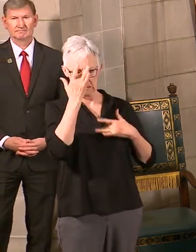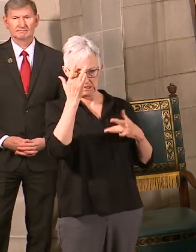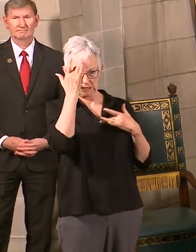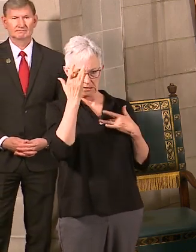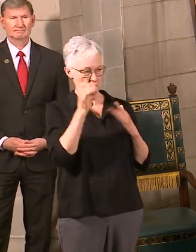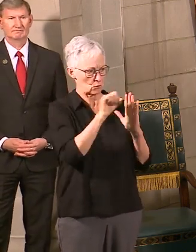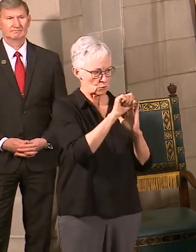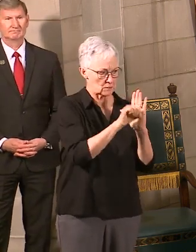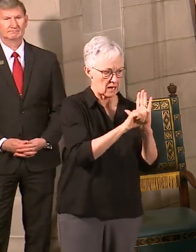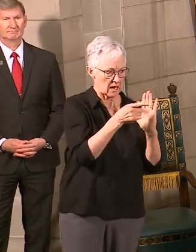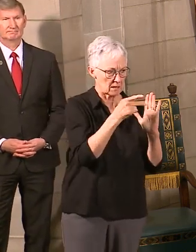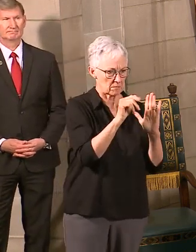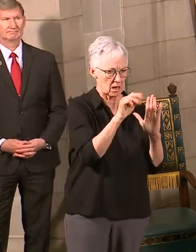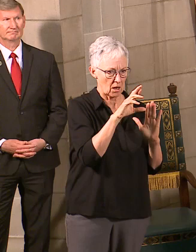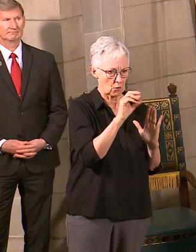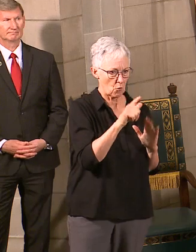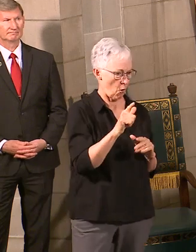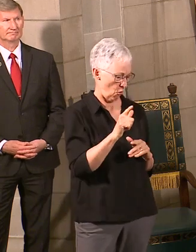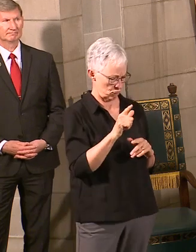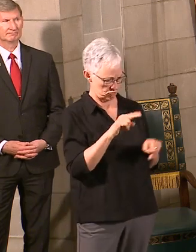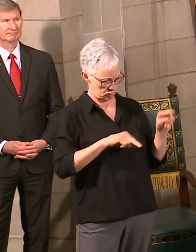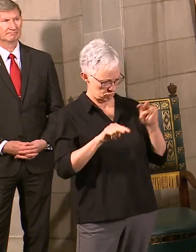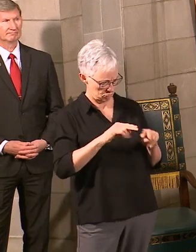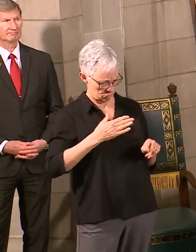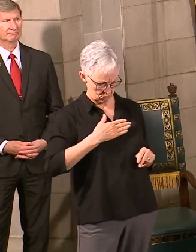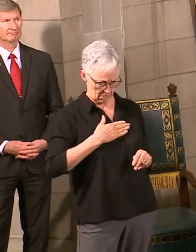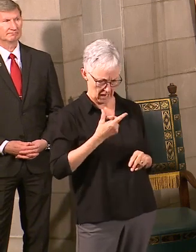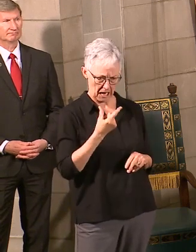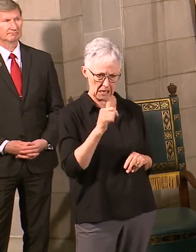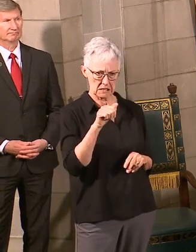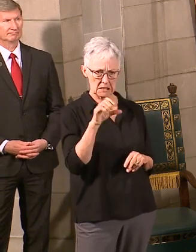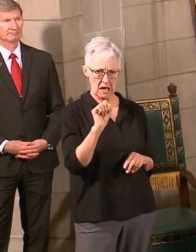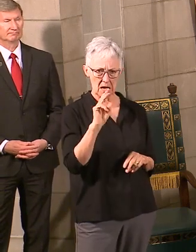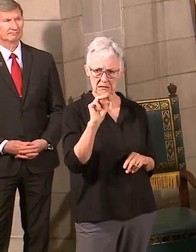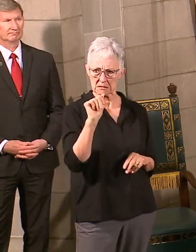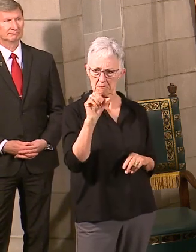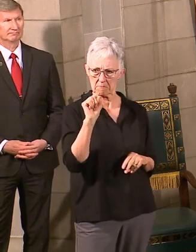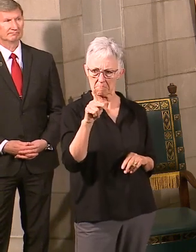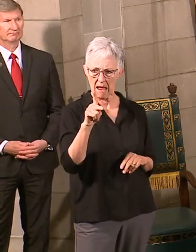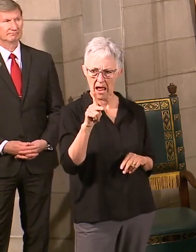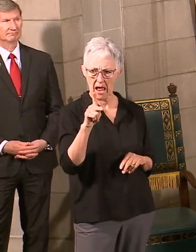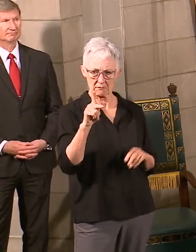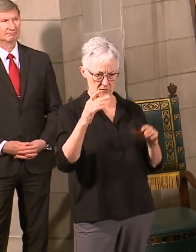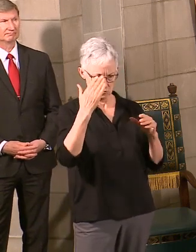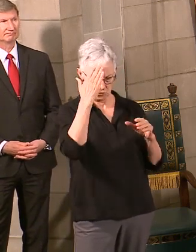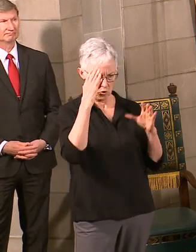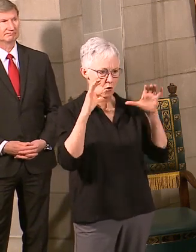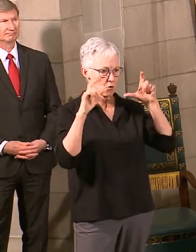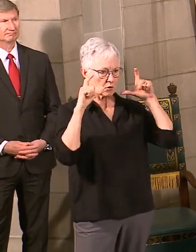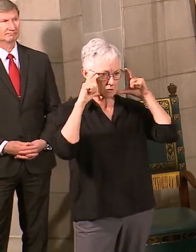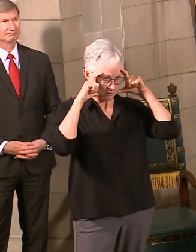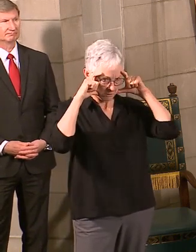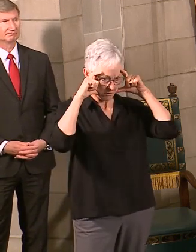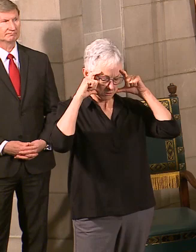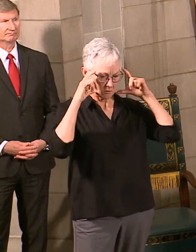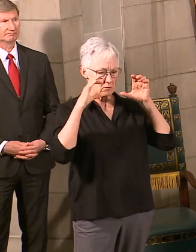alternatives, looked at the gas masks that they have, and every trooper's got one. And the filters for those gas masks were running in short